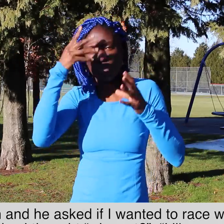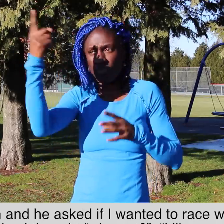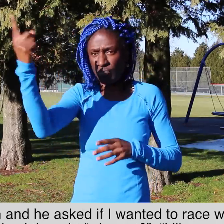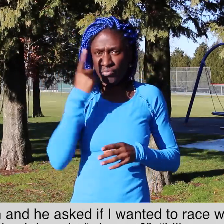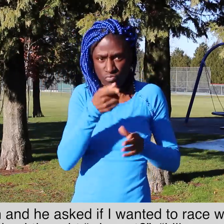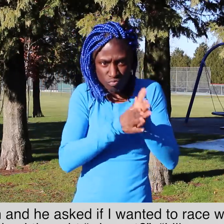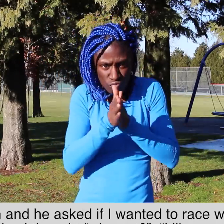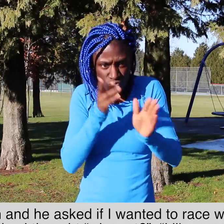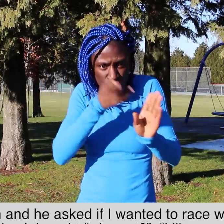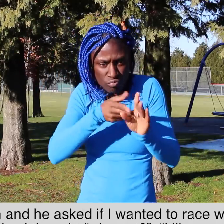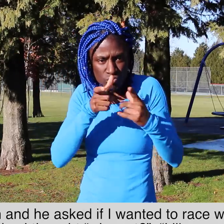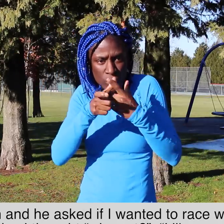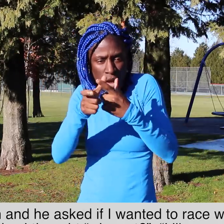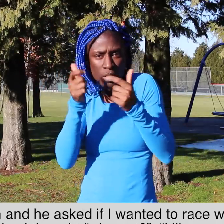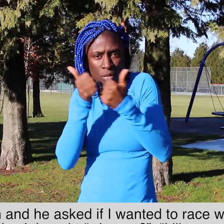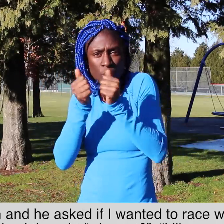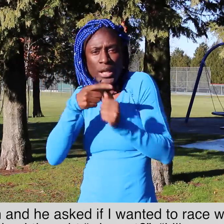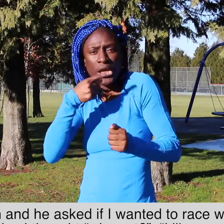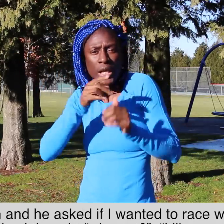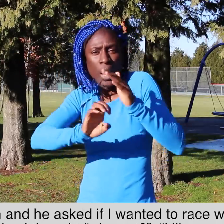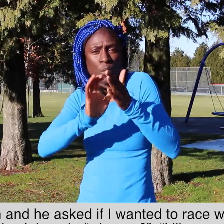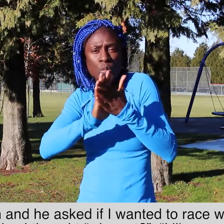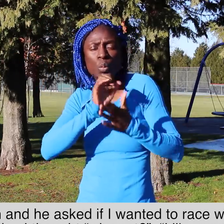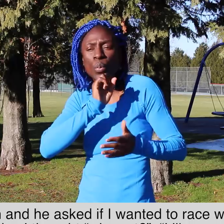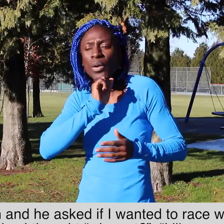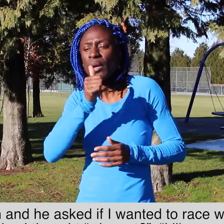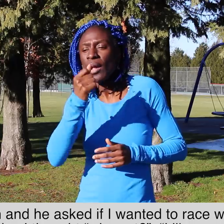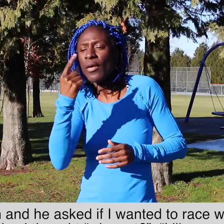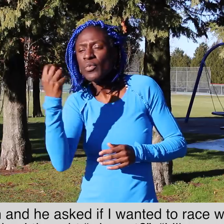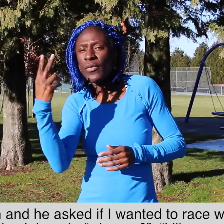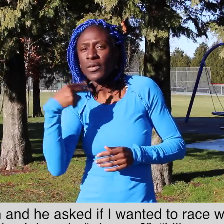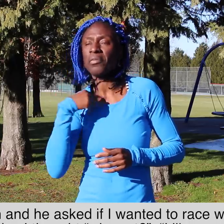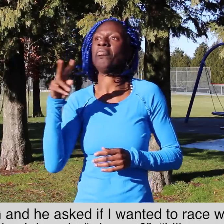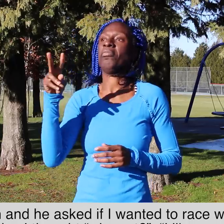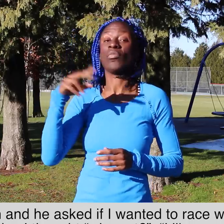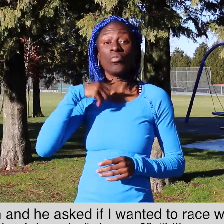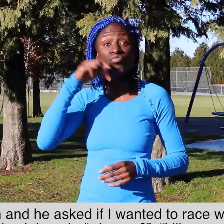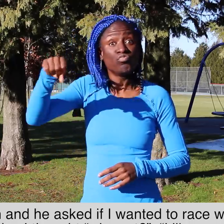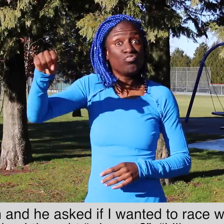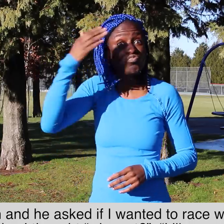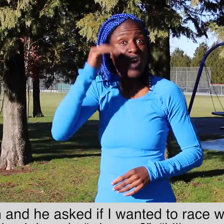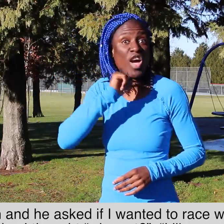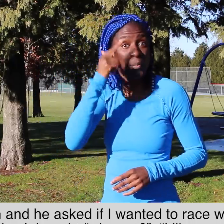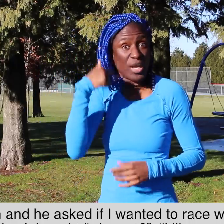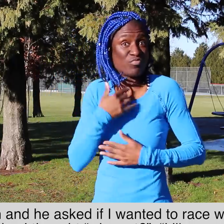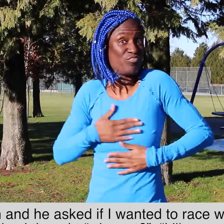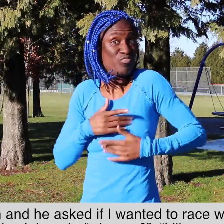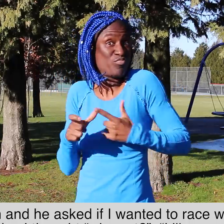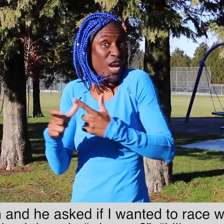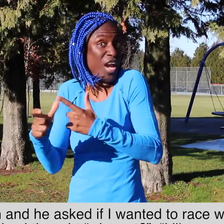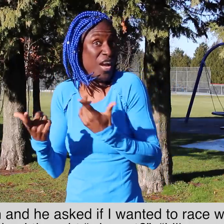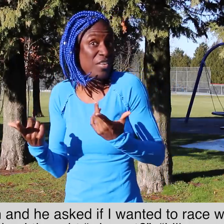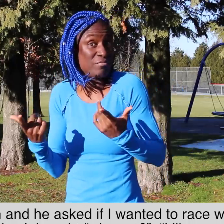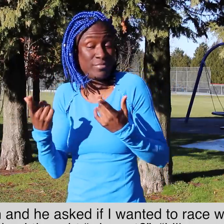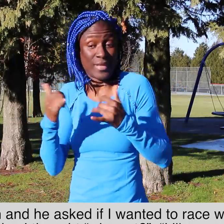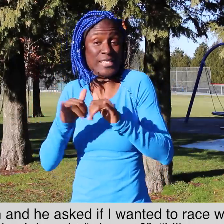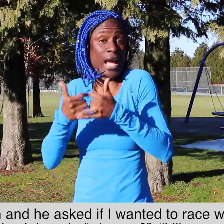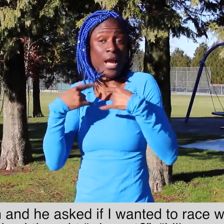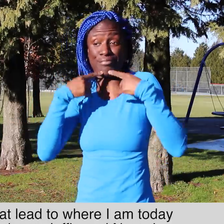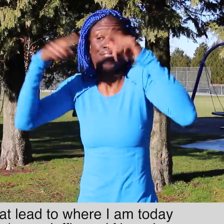I could run, and he asked if I wanted to race with other kids who were 10, 11, and 12 years old. I thought, why not? I